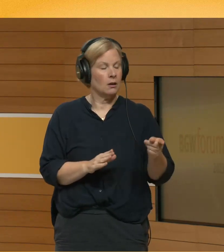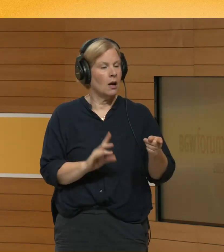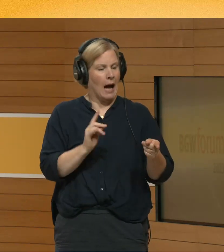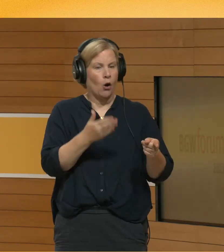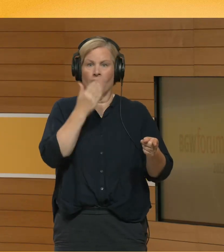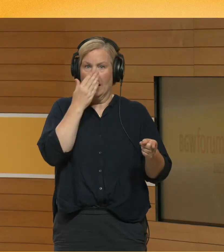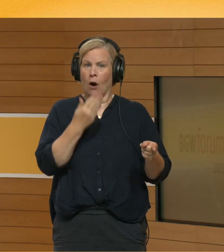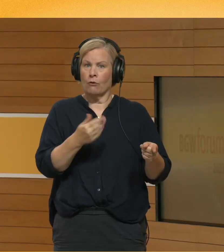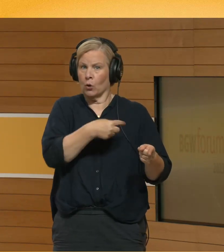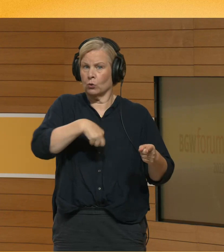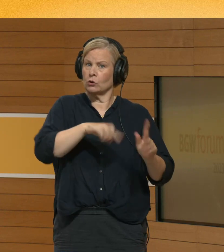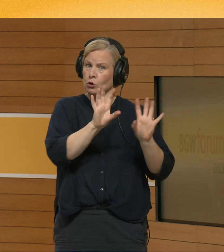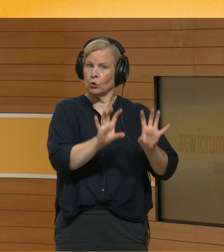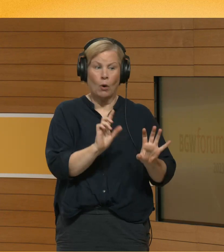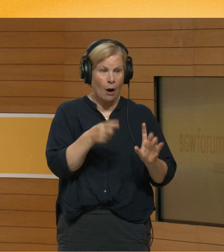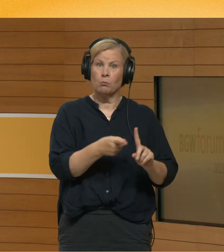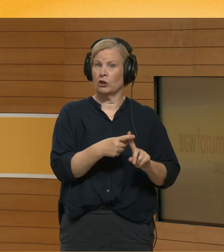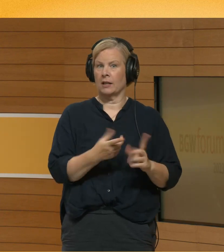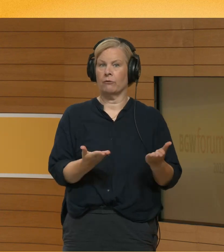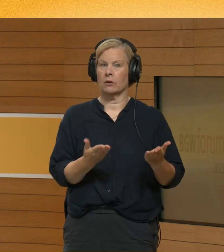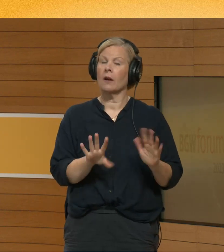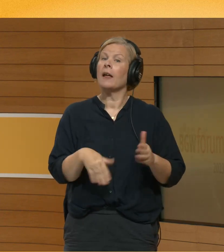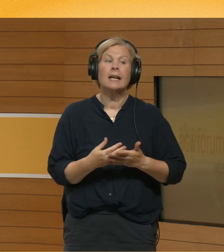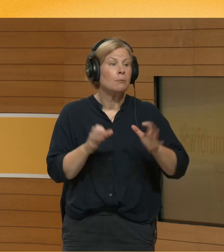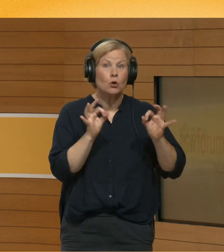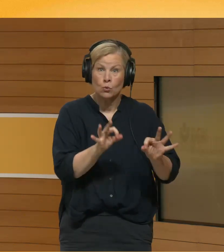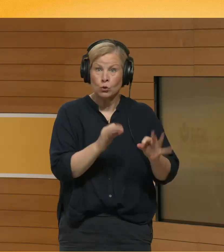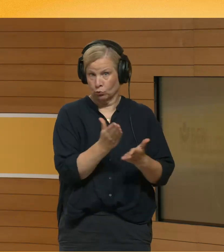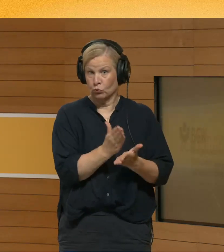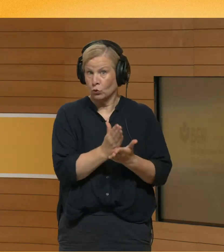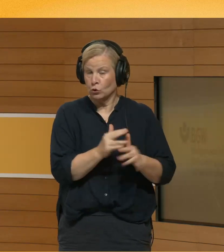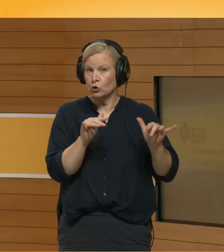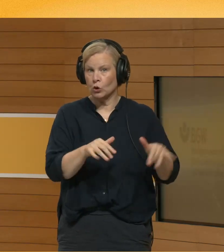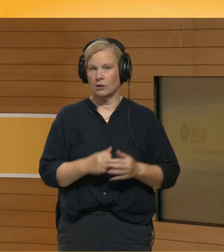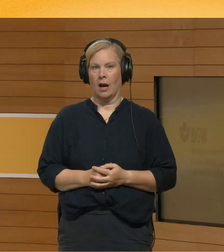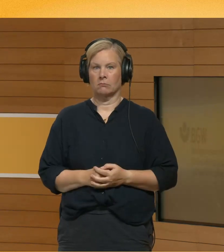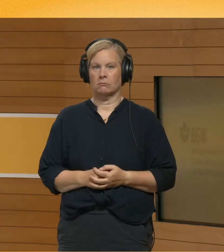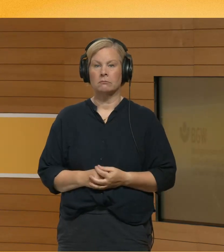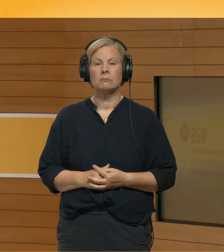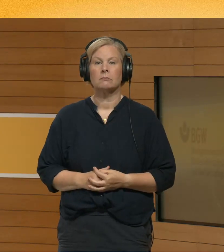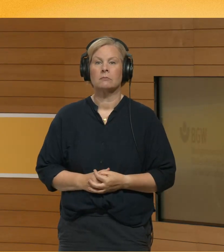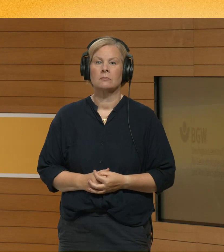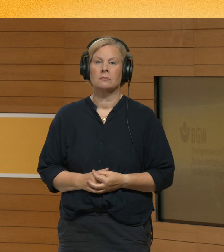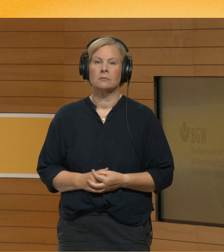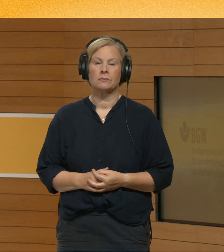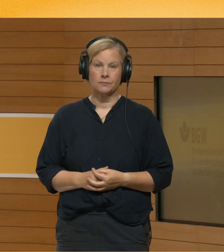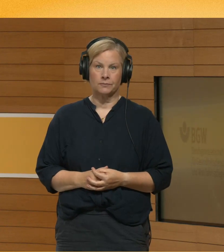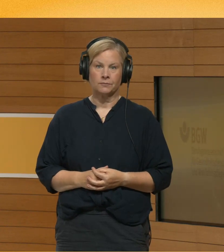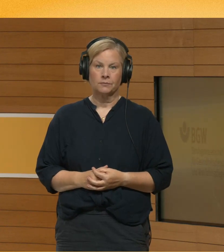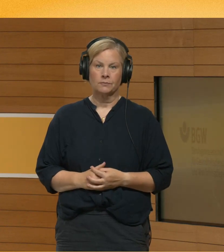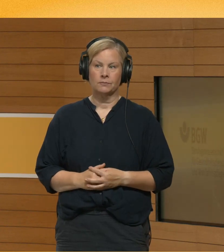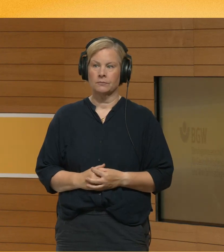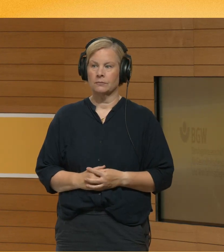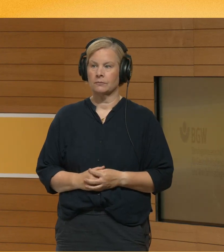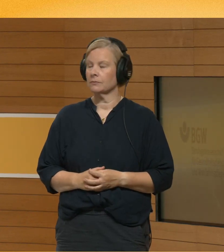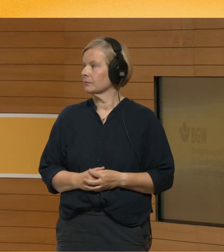actually wonderful things happening within the organisation in various areas throughout the organisation. It's not always